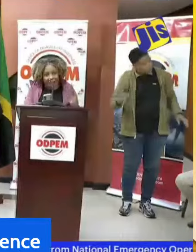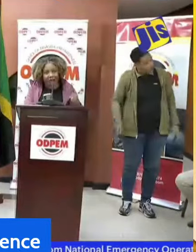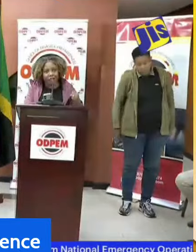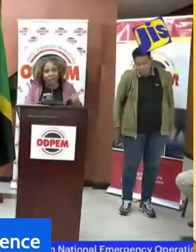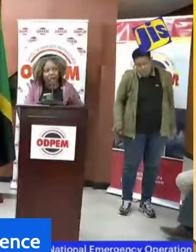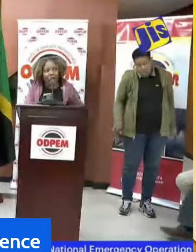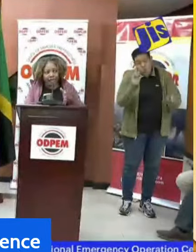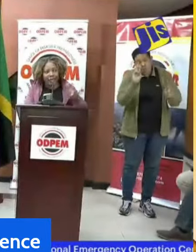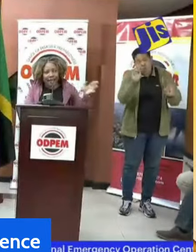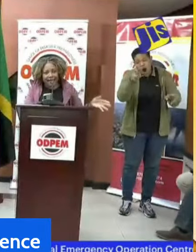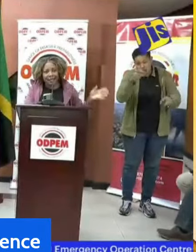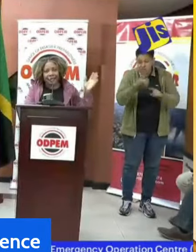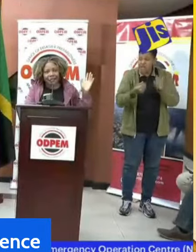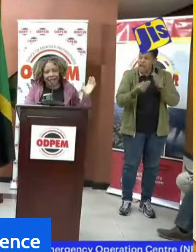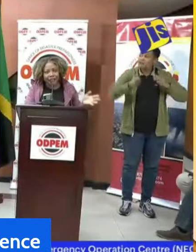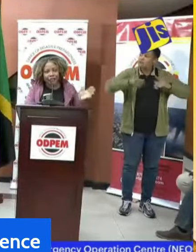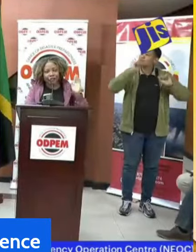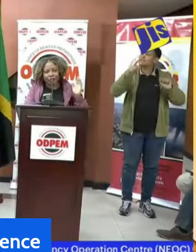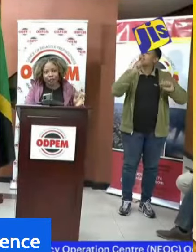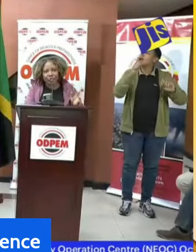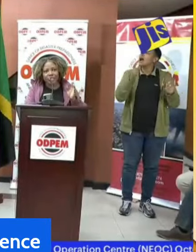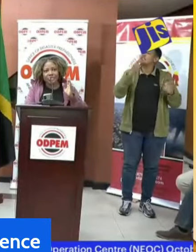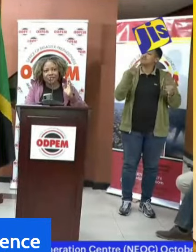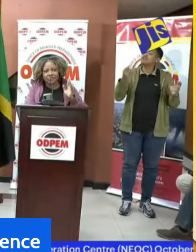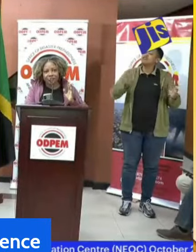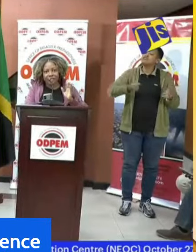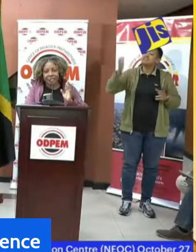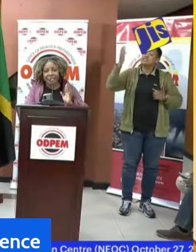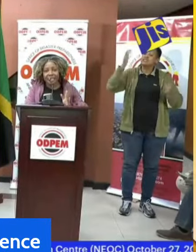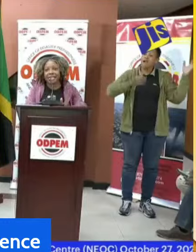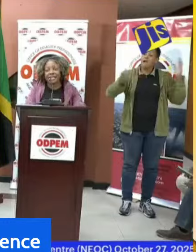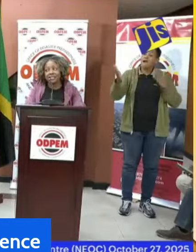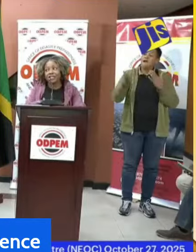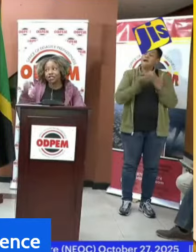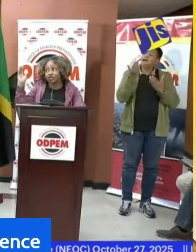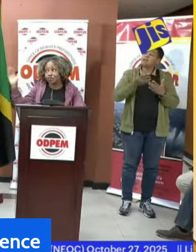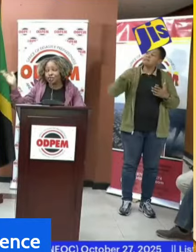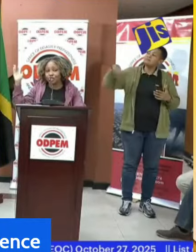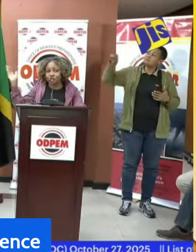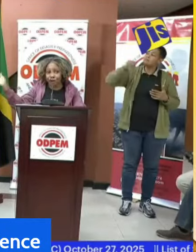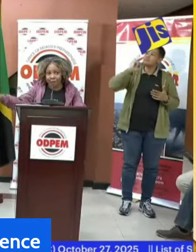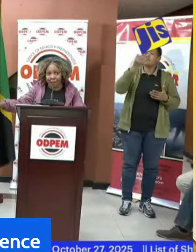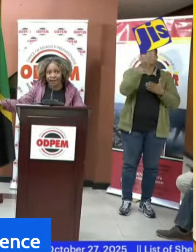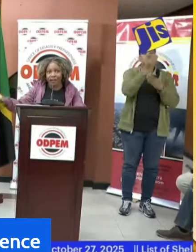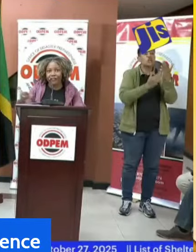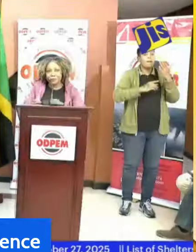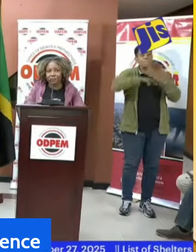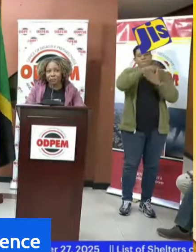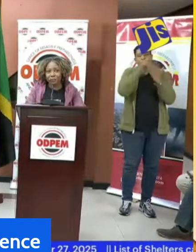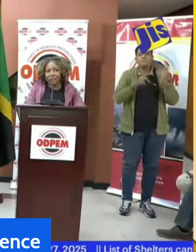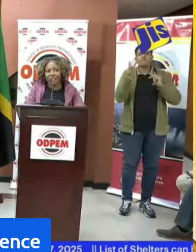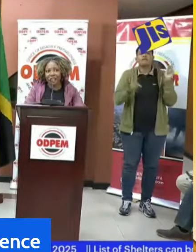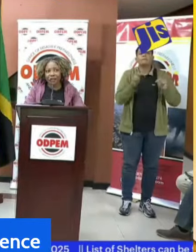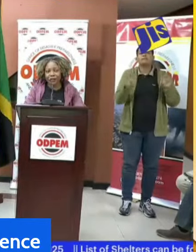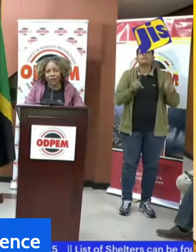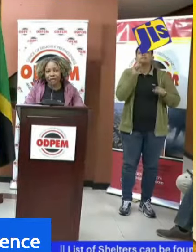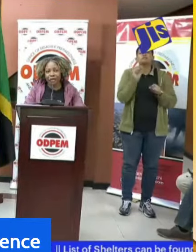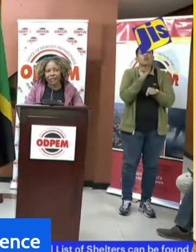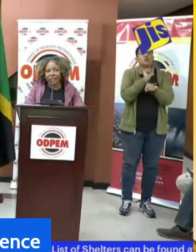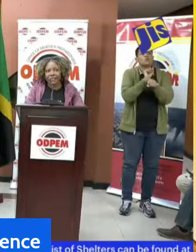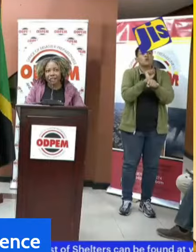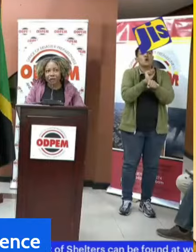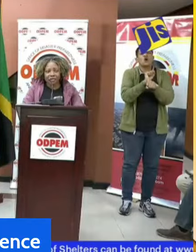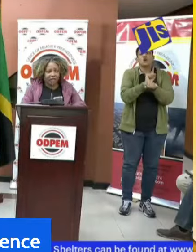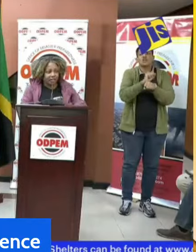and monitoring, and we can divert resources very easily. These are just some of the people that are